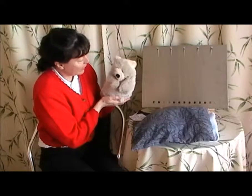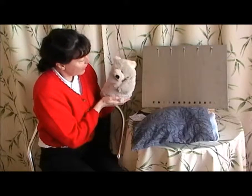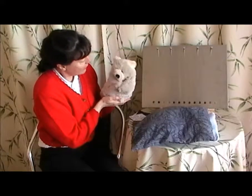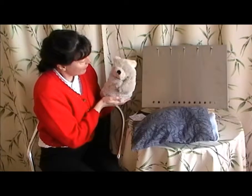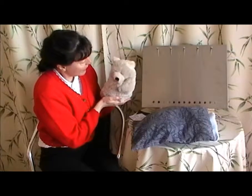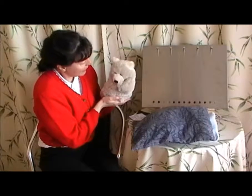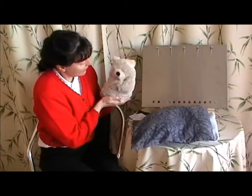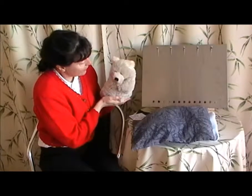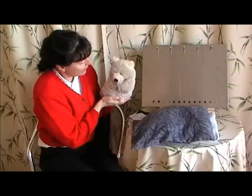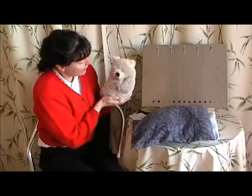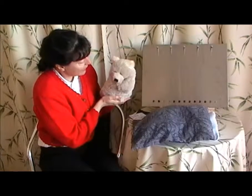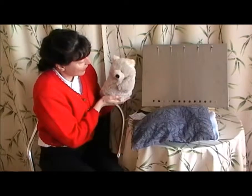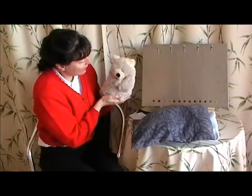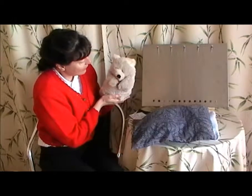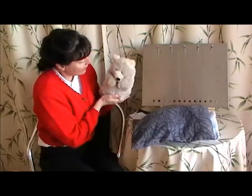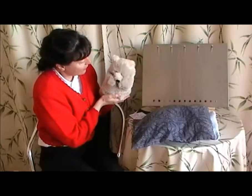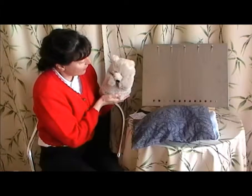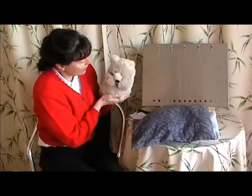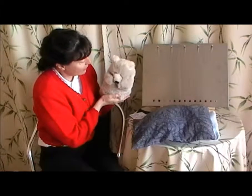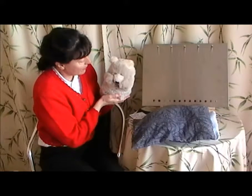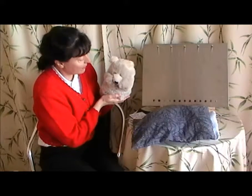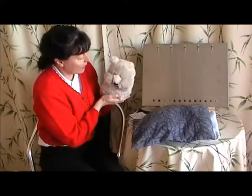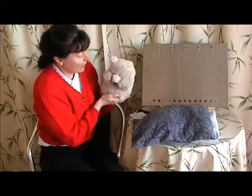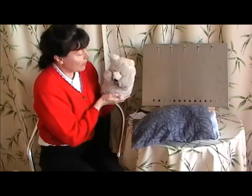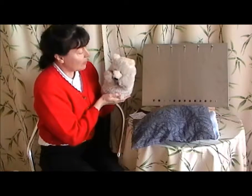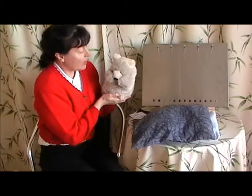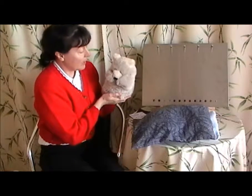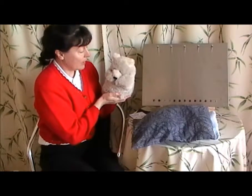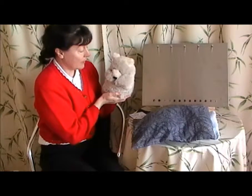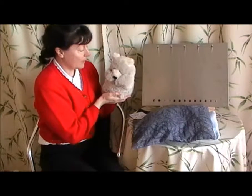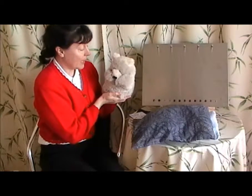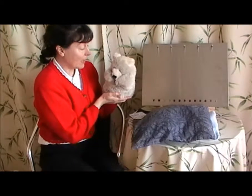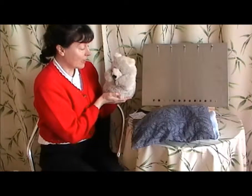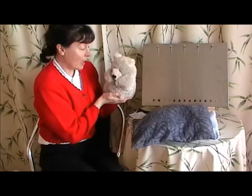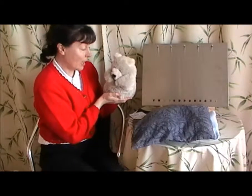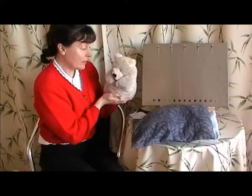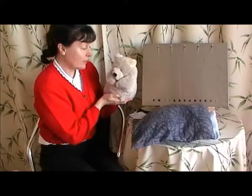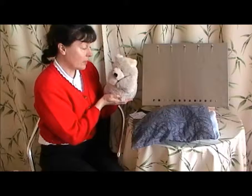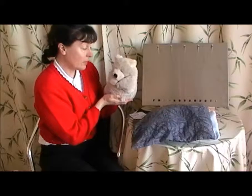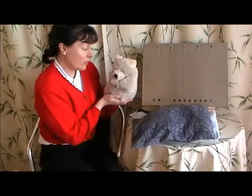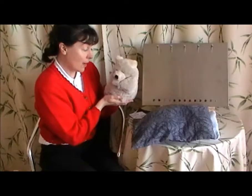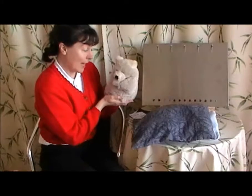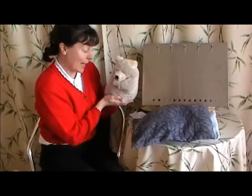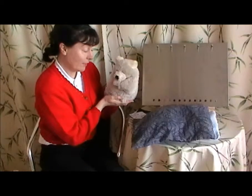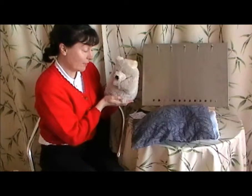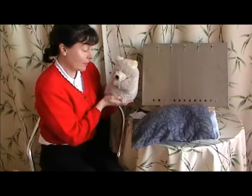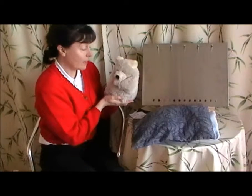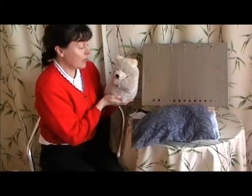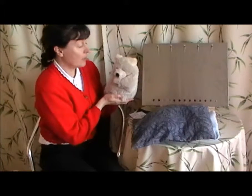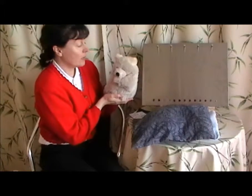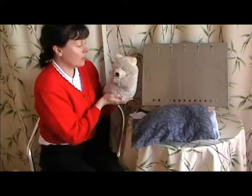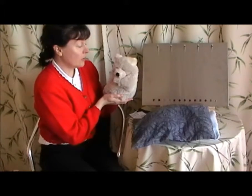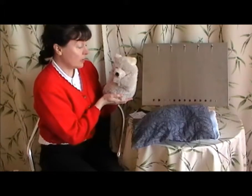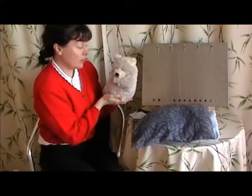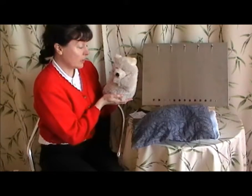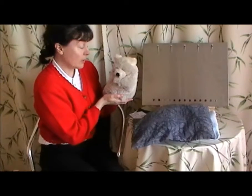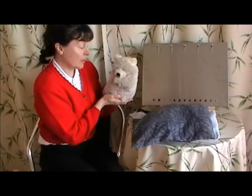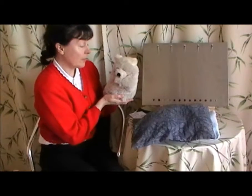she was sad that she didn't have any children, but Elkanah's other wife used to